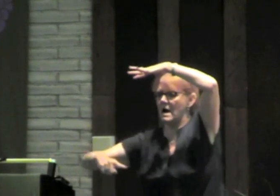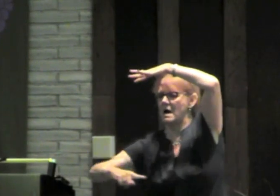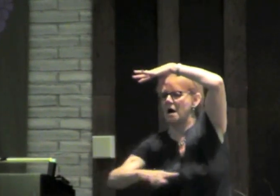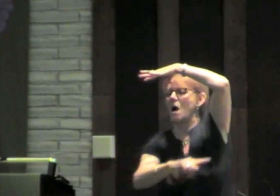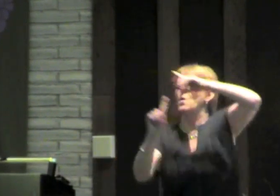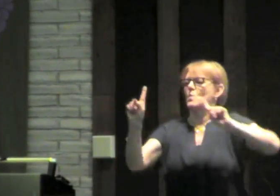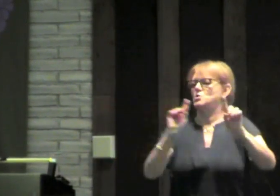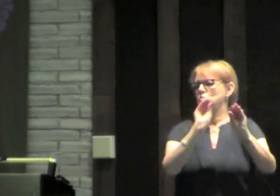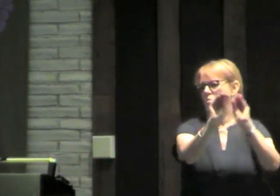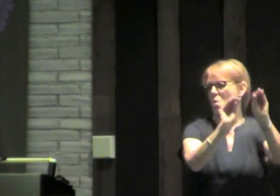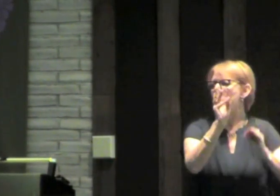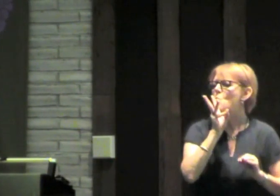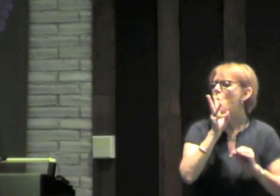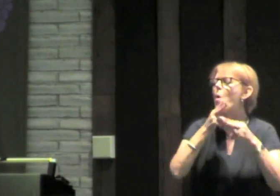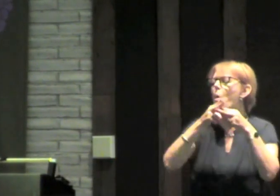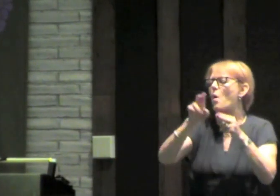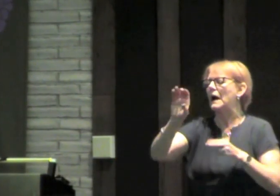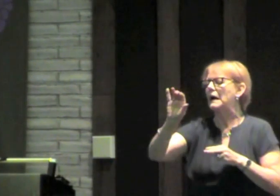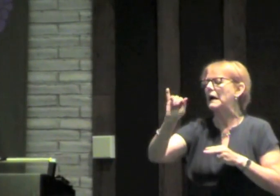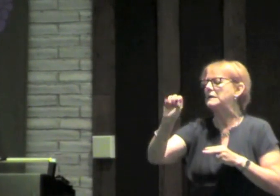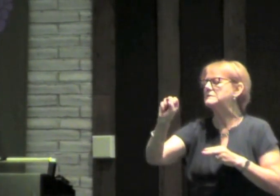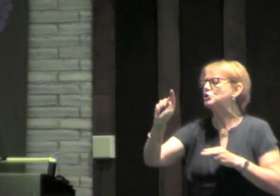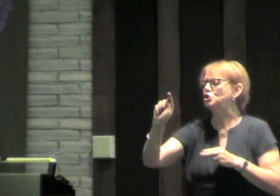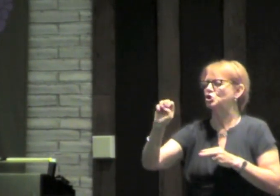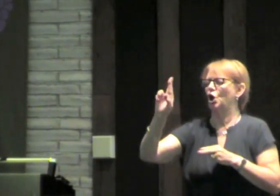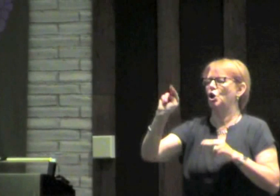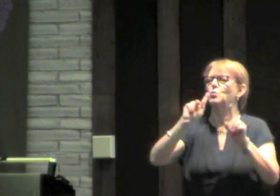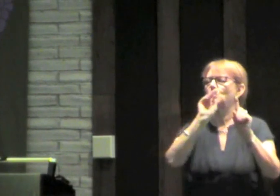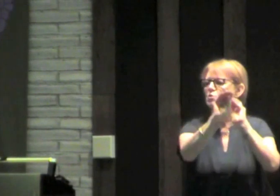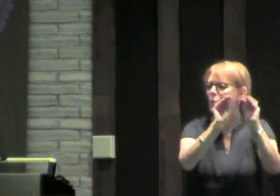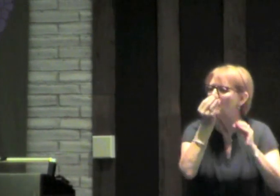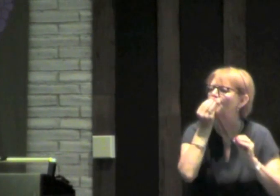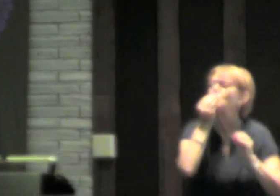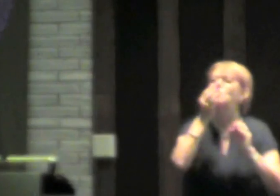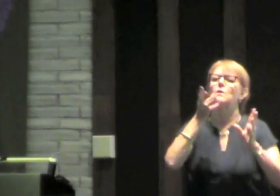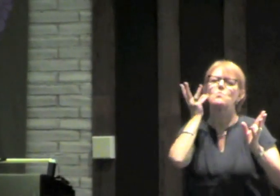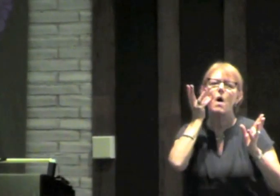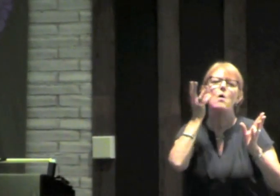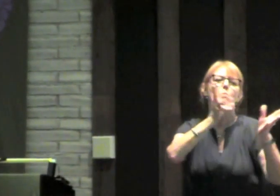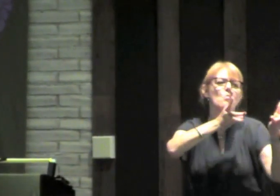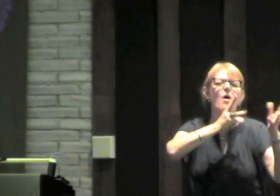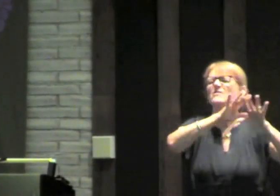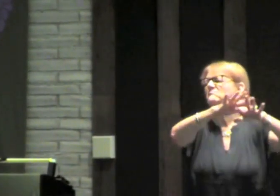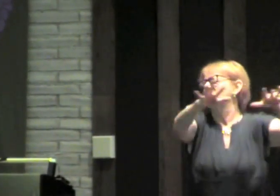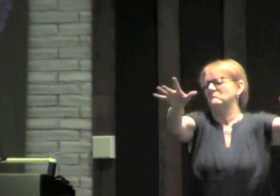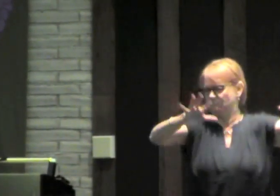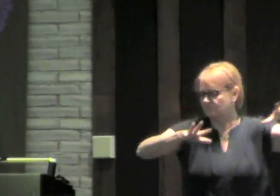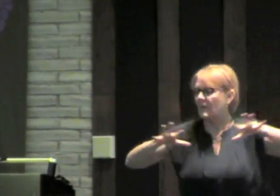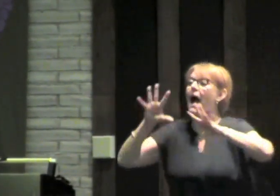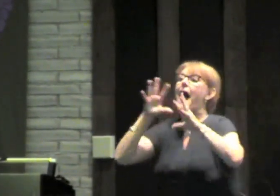ground in Jerusalem, they had tunnels to store their water in